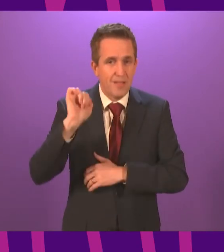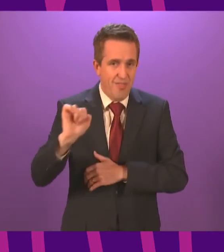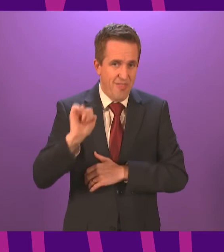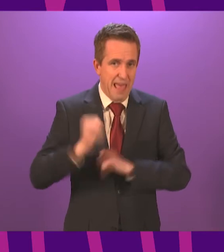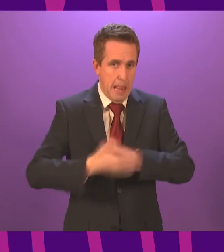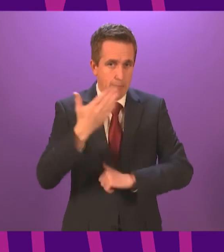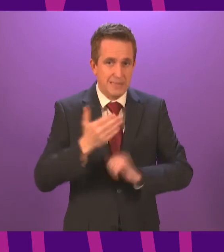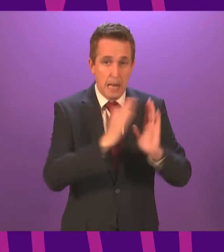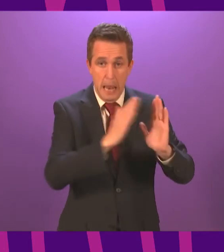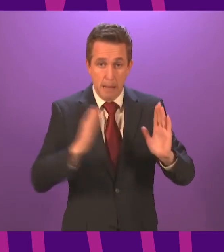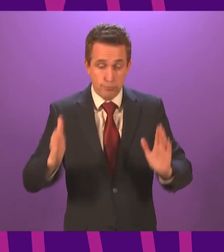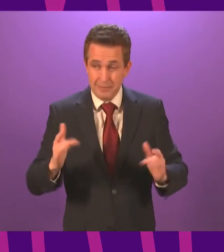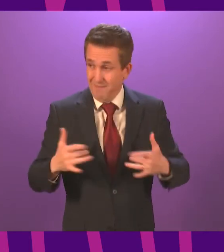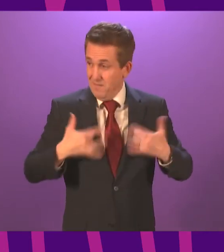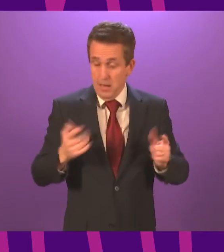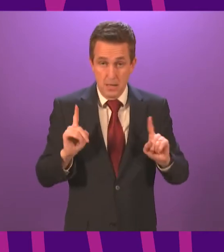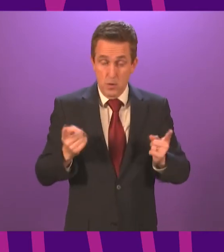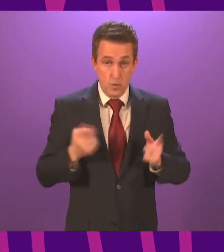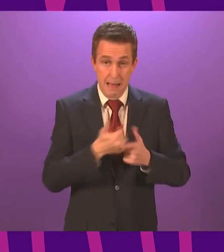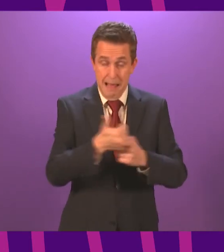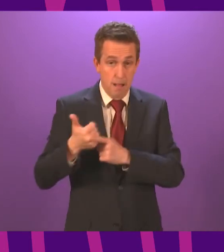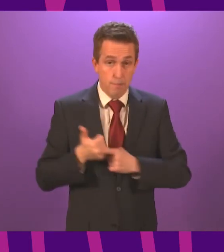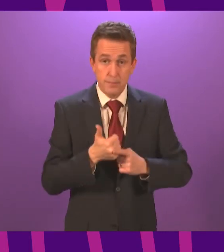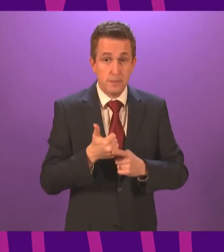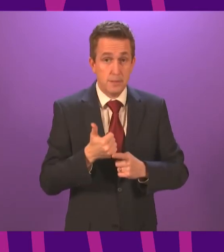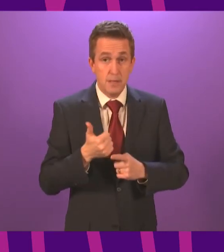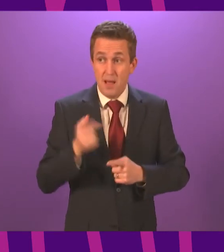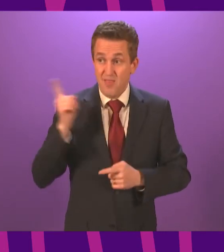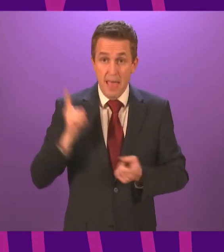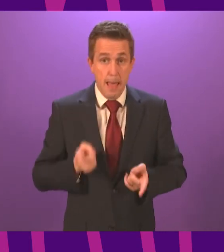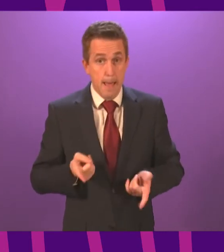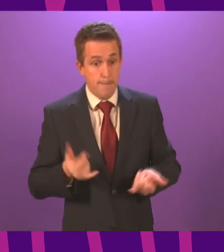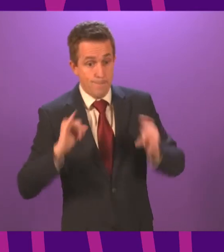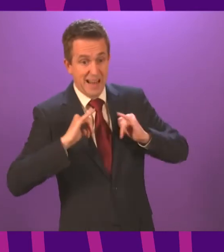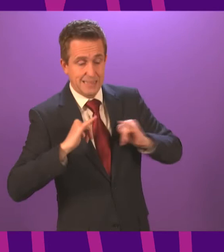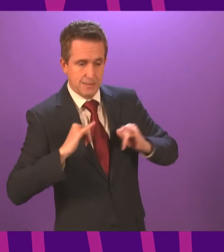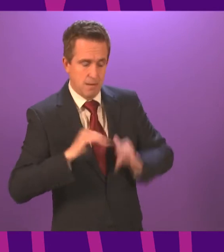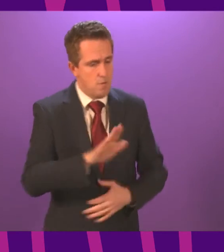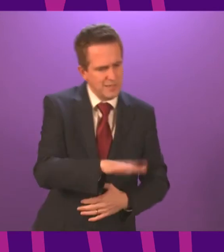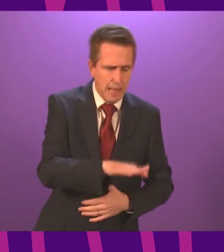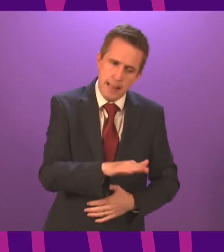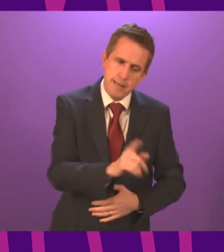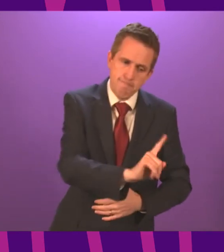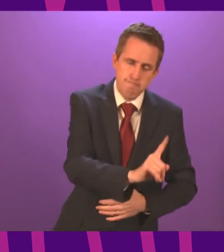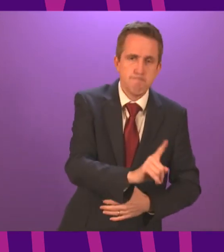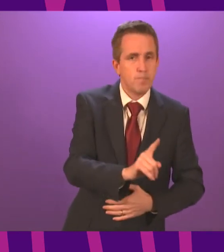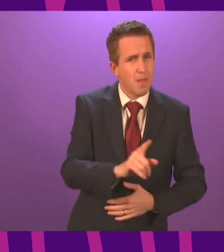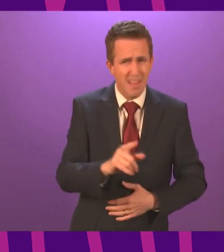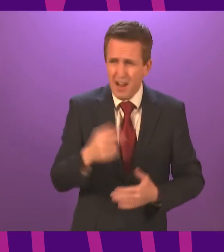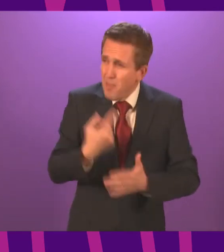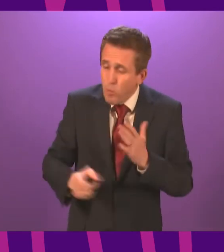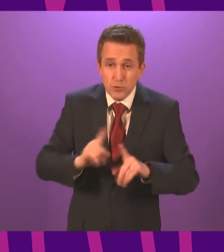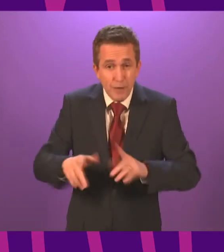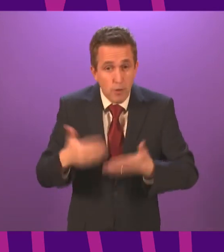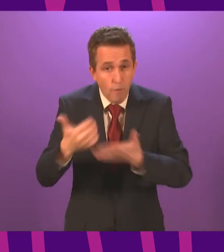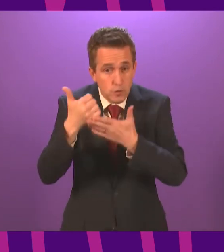within the library, feeling unable to do this, and being pulled up by their manager for just trying to offer that support.